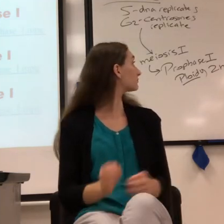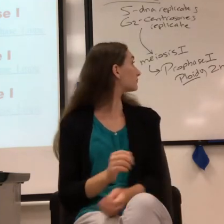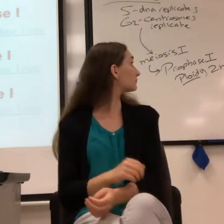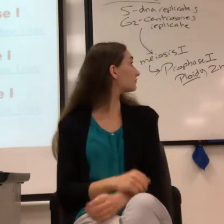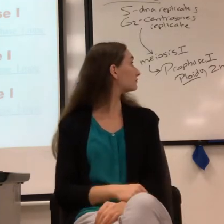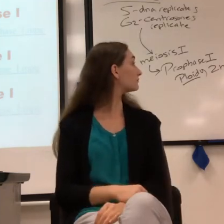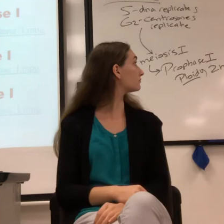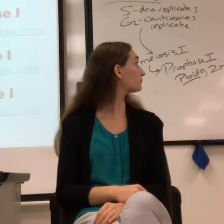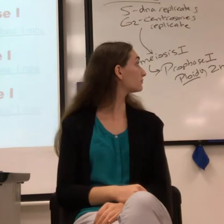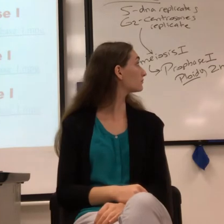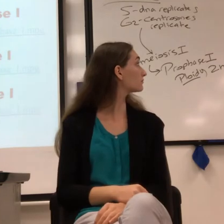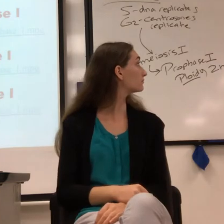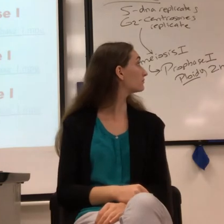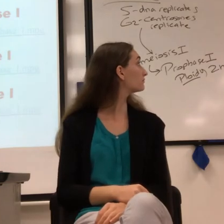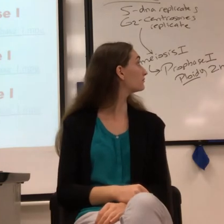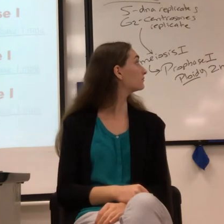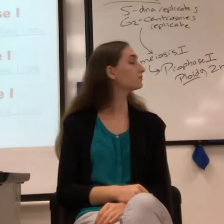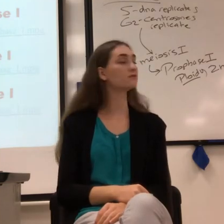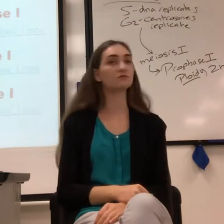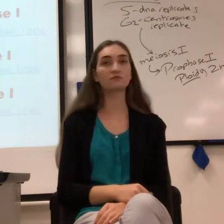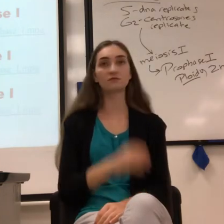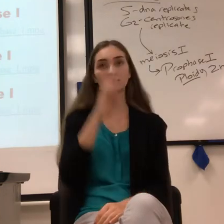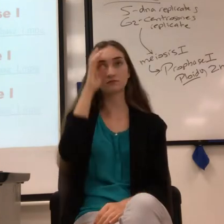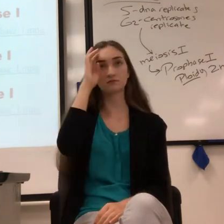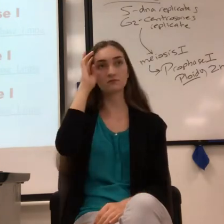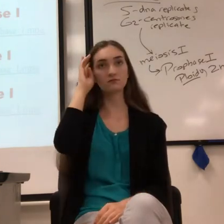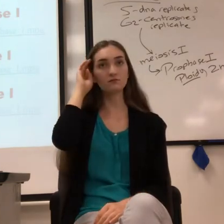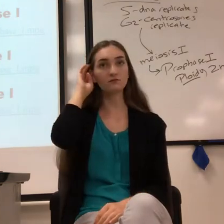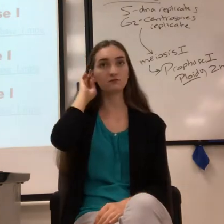Cell is diploid replicated to NR.